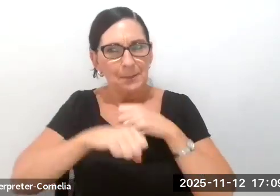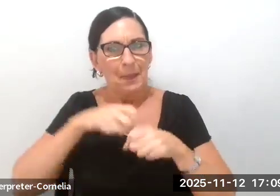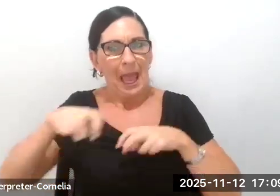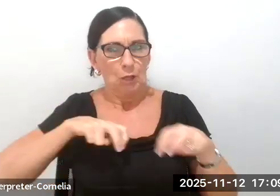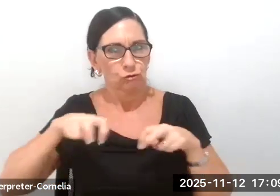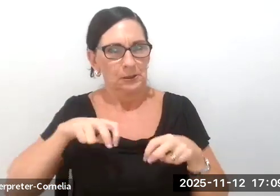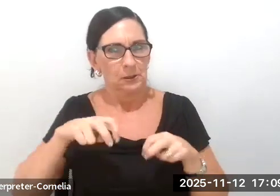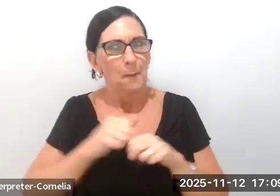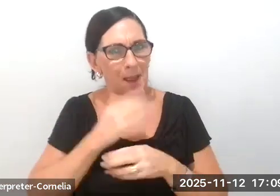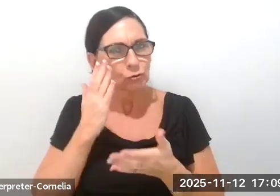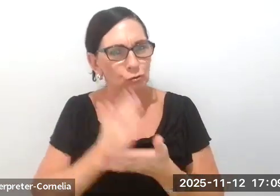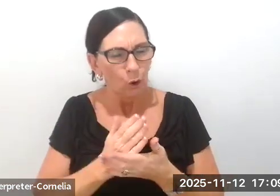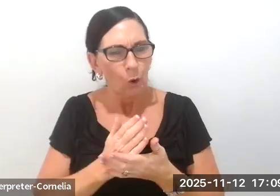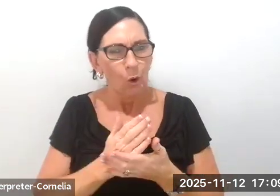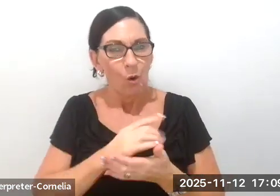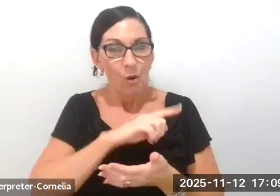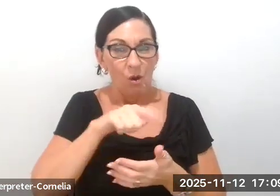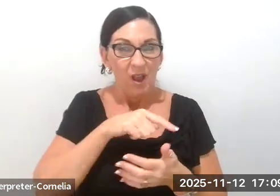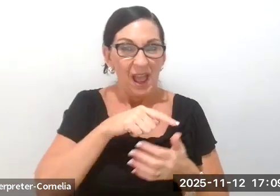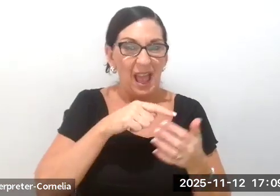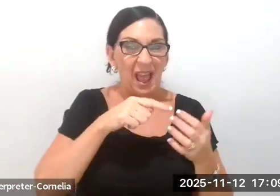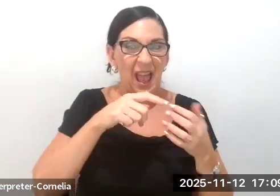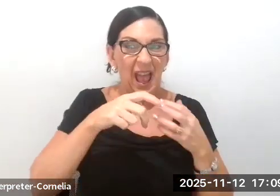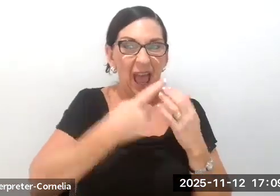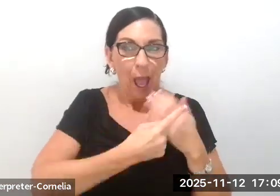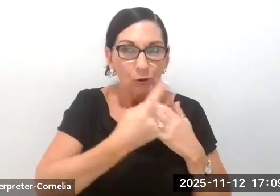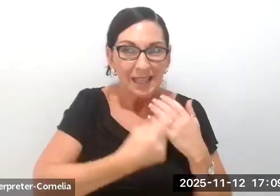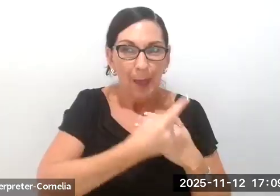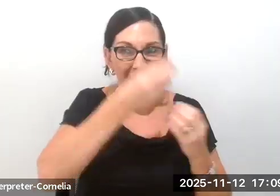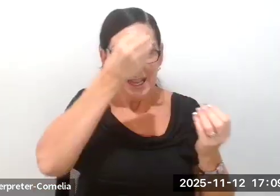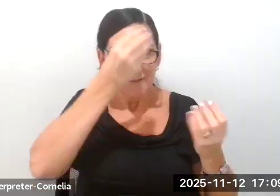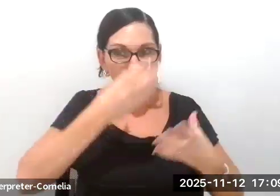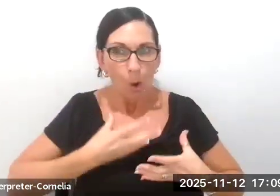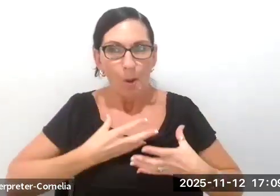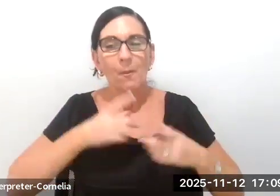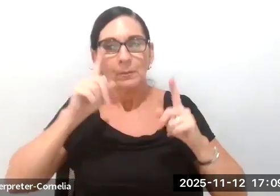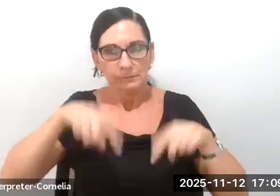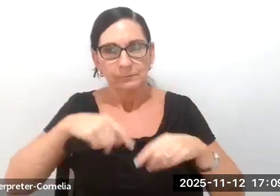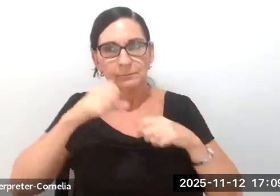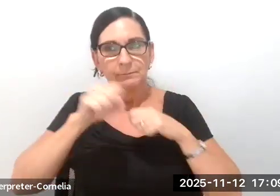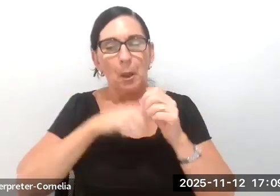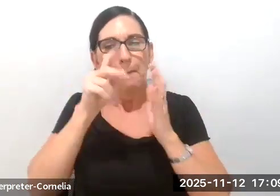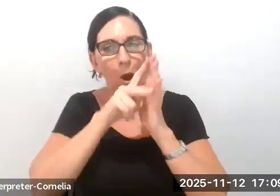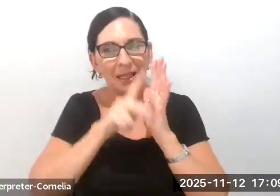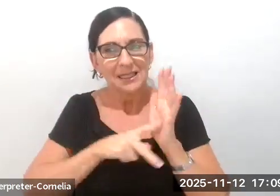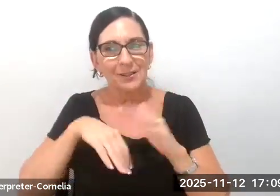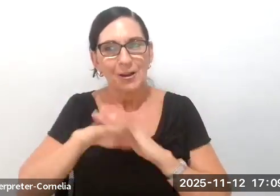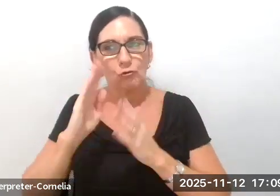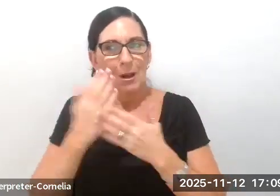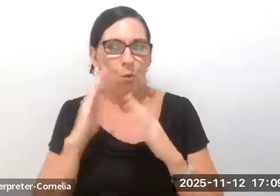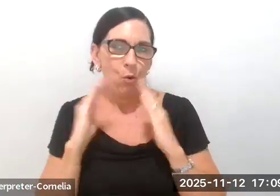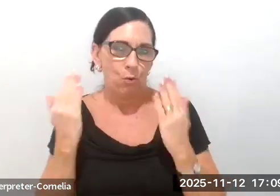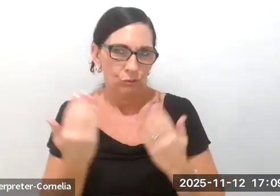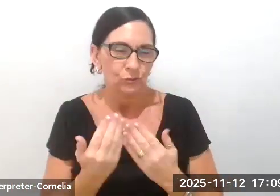the outcomes inform policies, practice, and systems that deliver real-world benefits. And